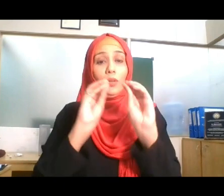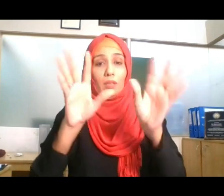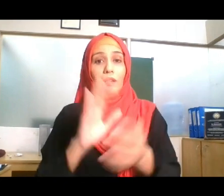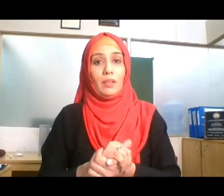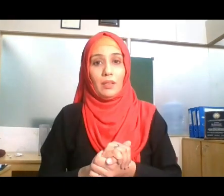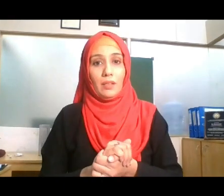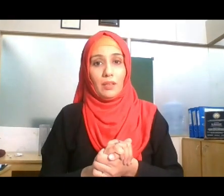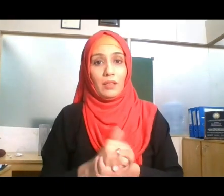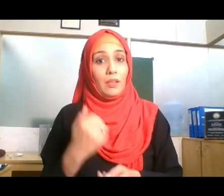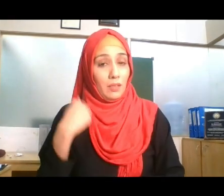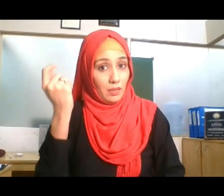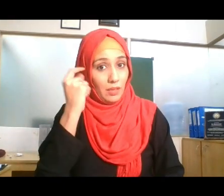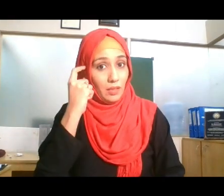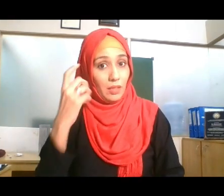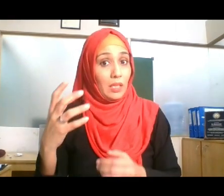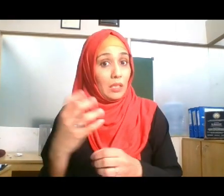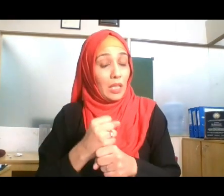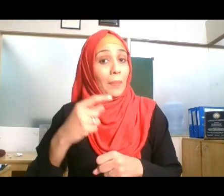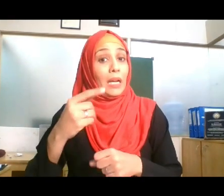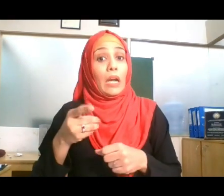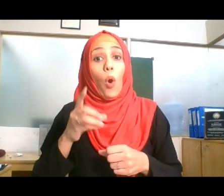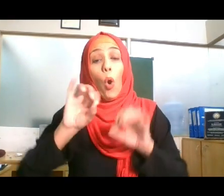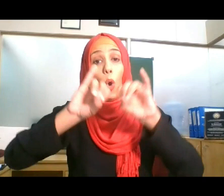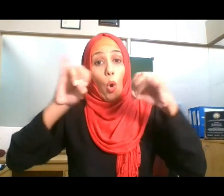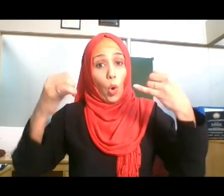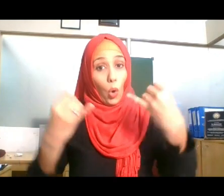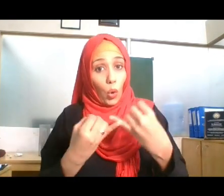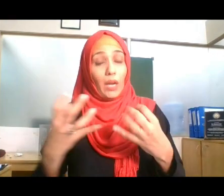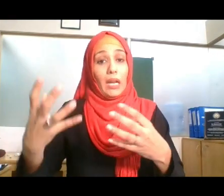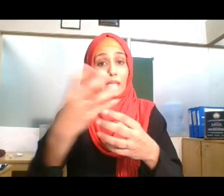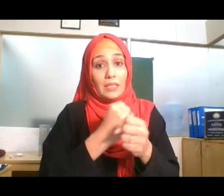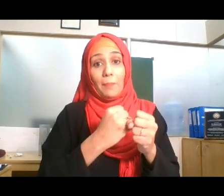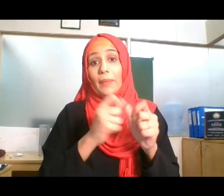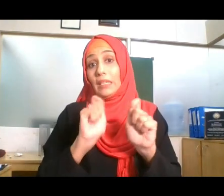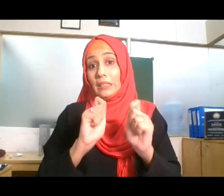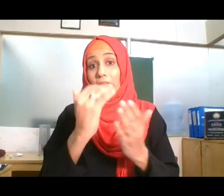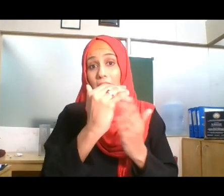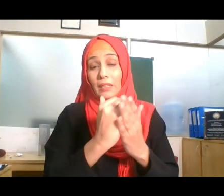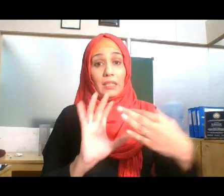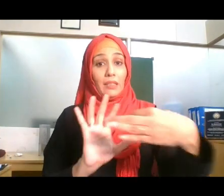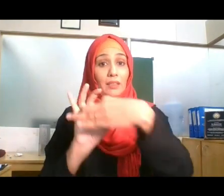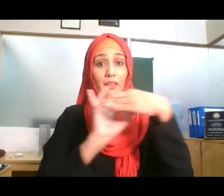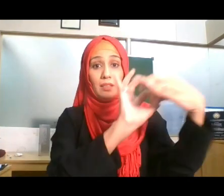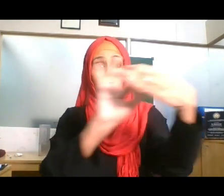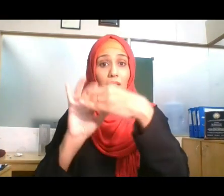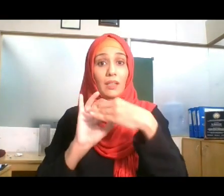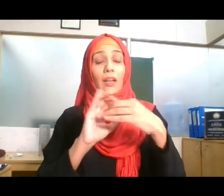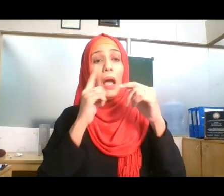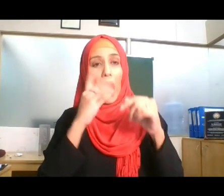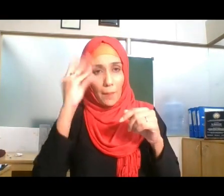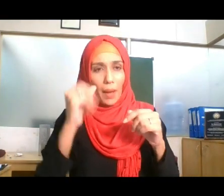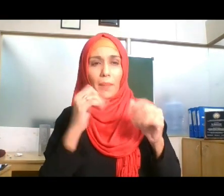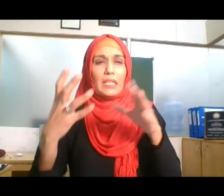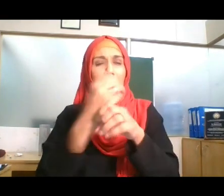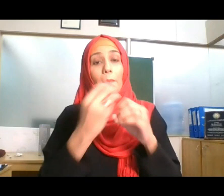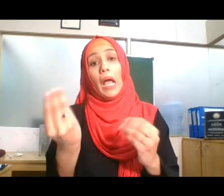they understand the risks of going online and staying safe when they are connected is paramount. We've